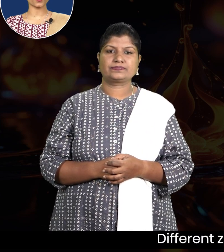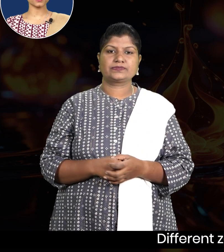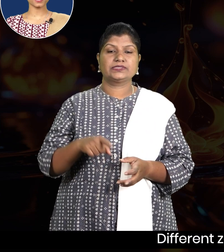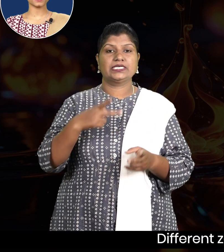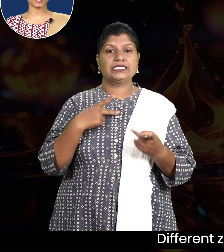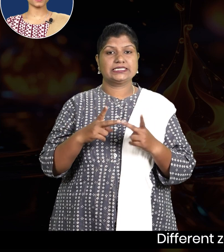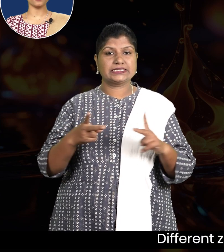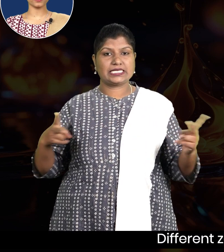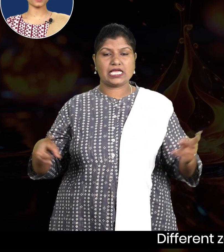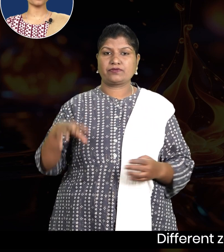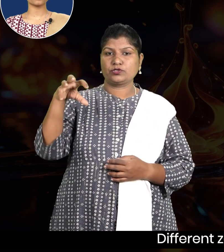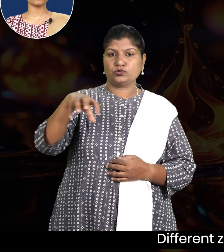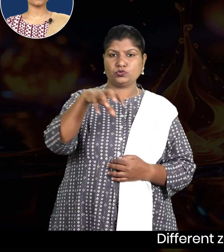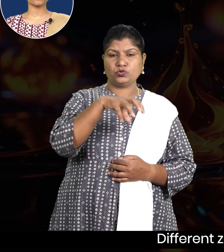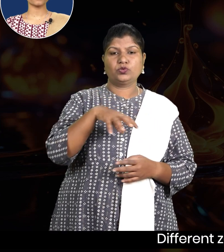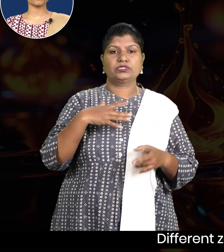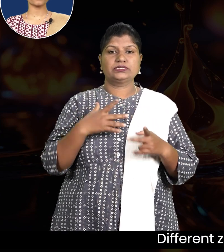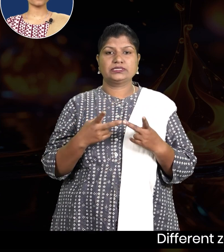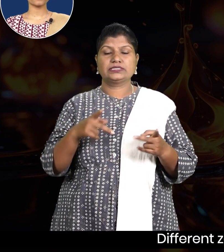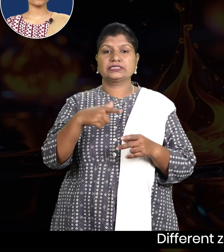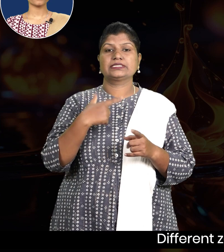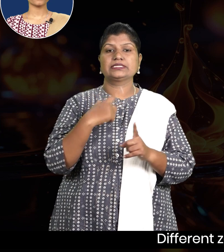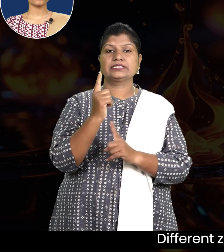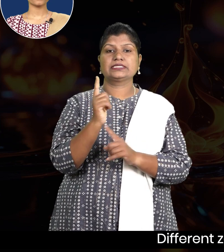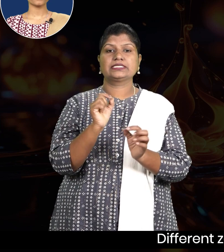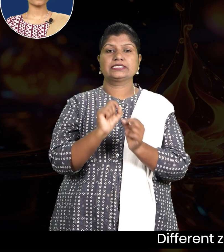Different zones in candle flame.